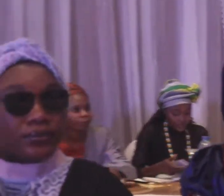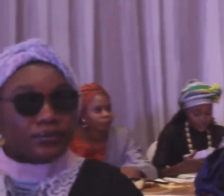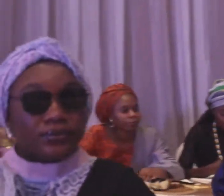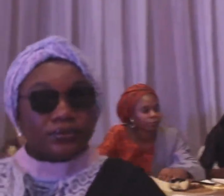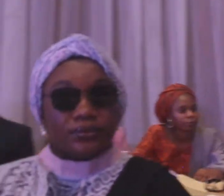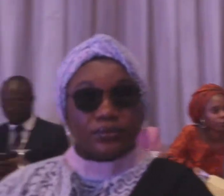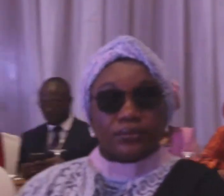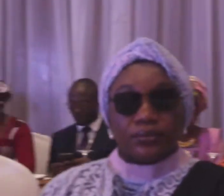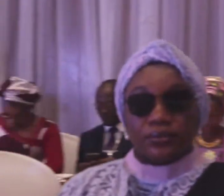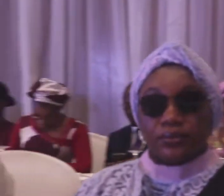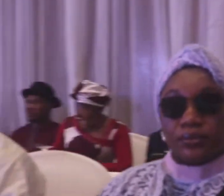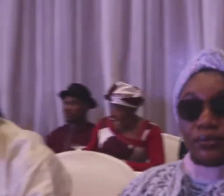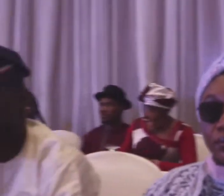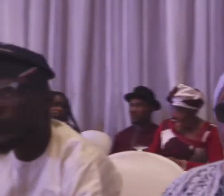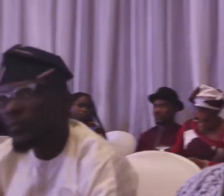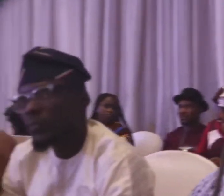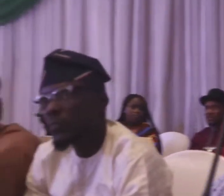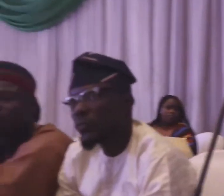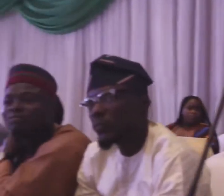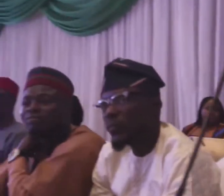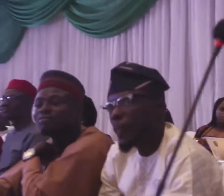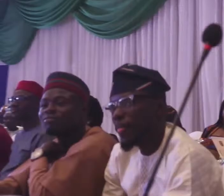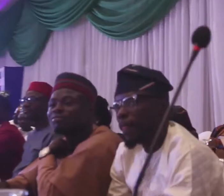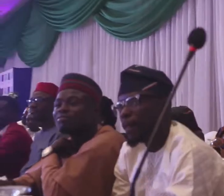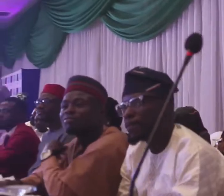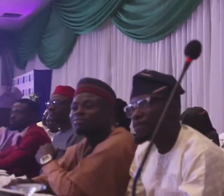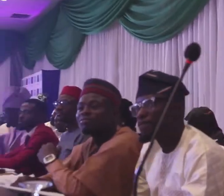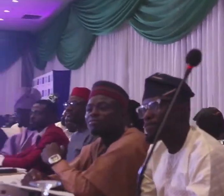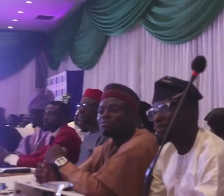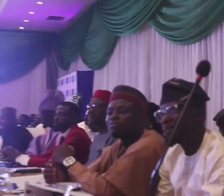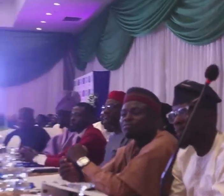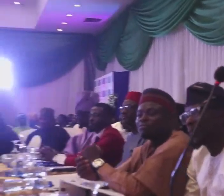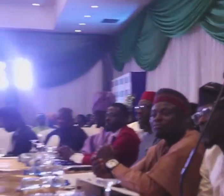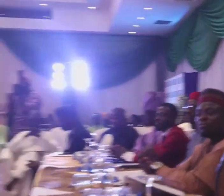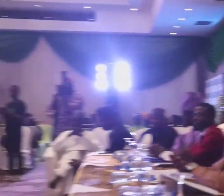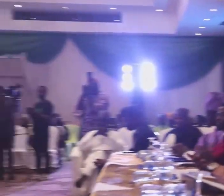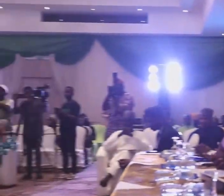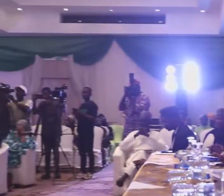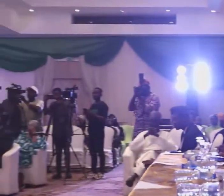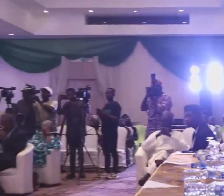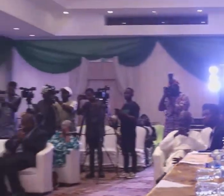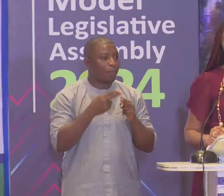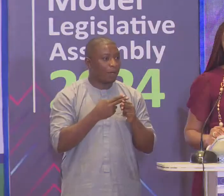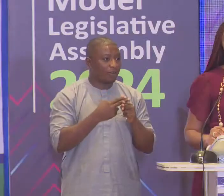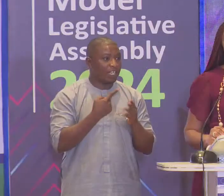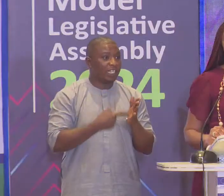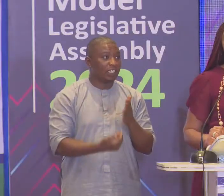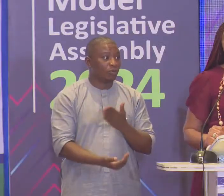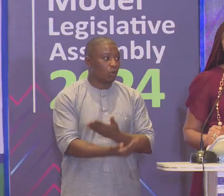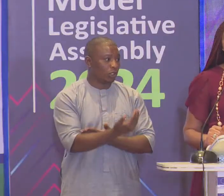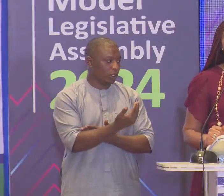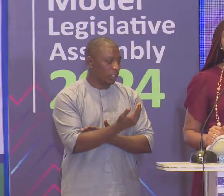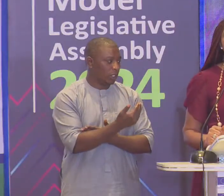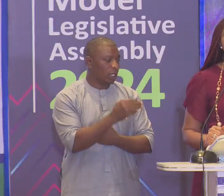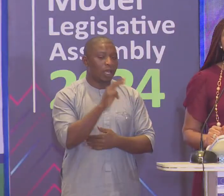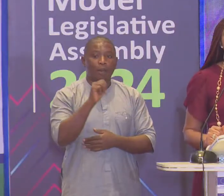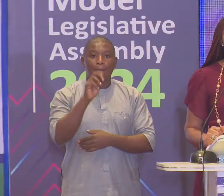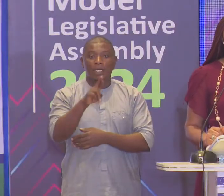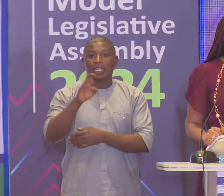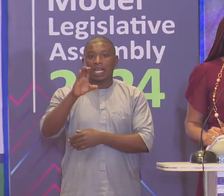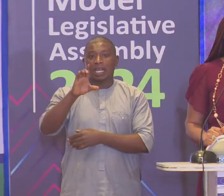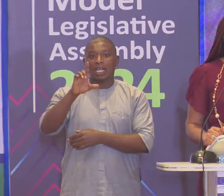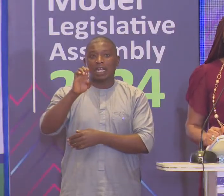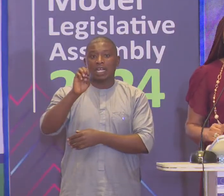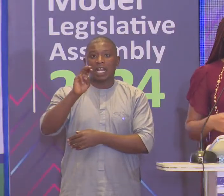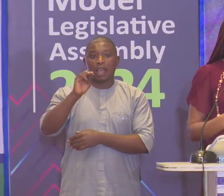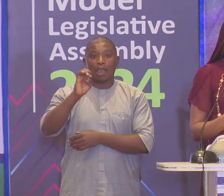you for inviting me to speak with you very briefly this morning. Mr. Clement just said something